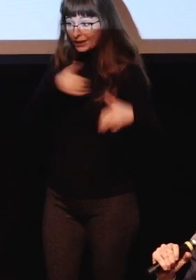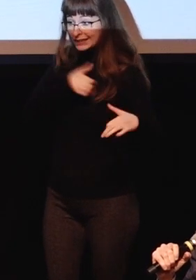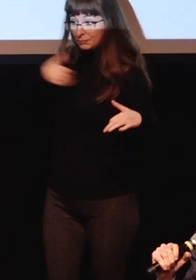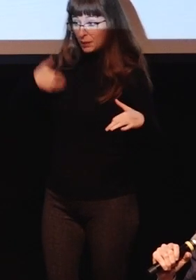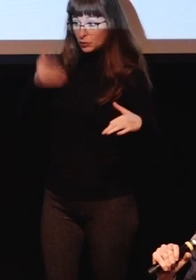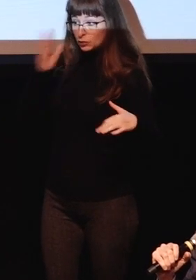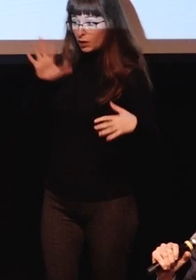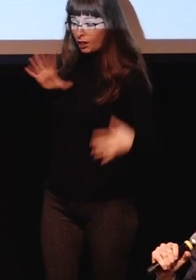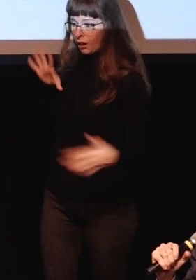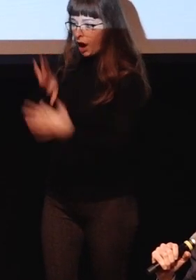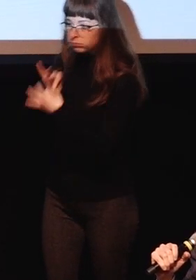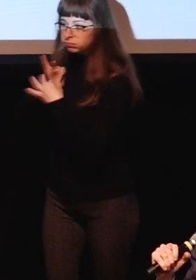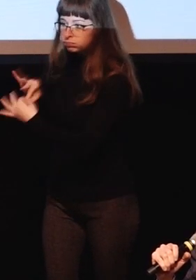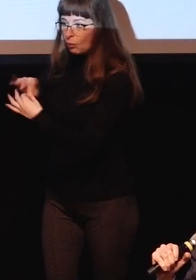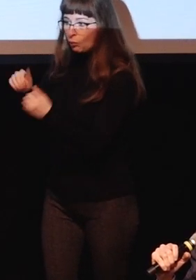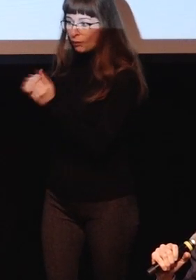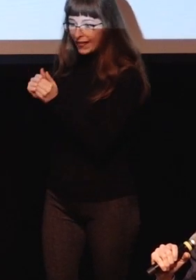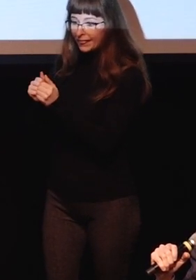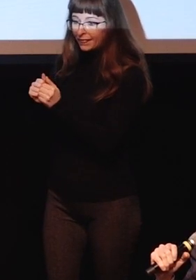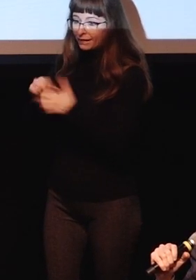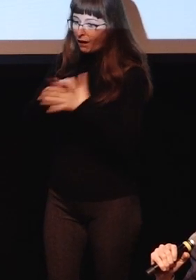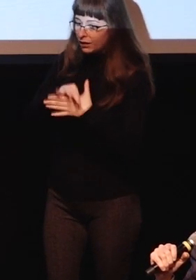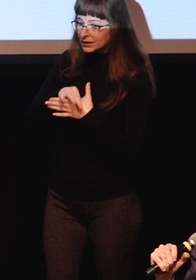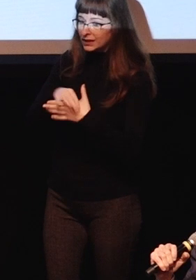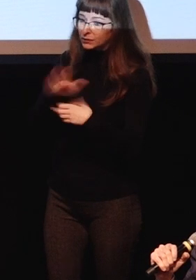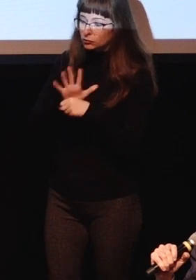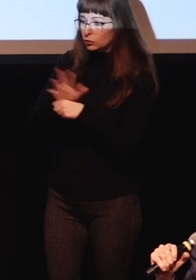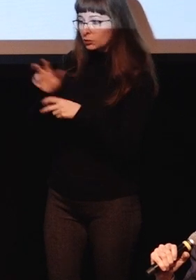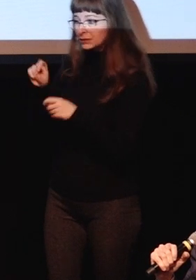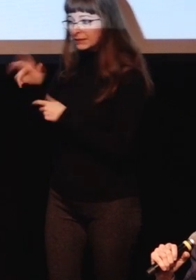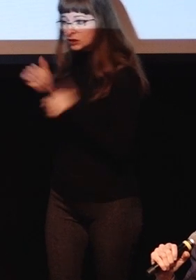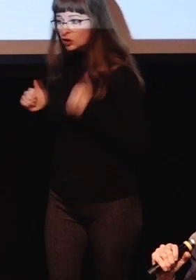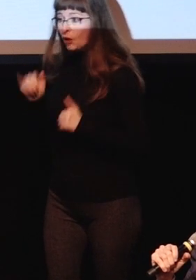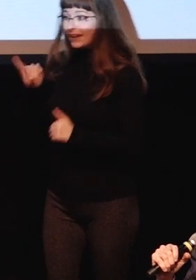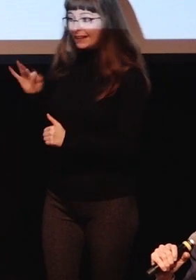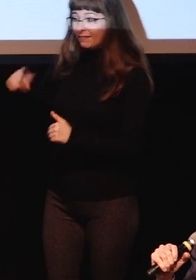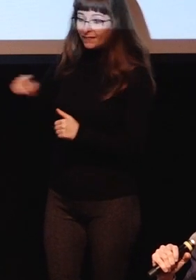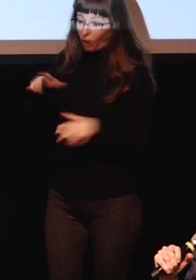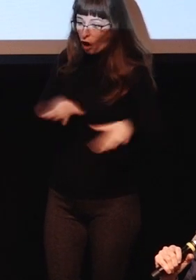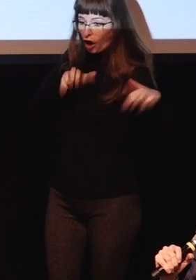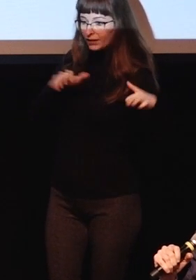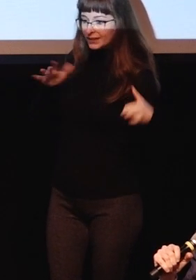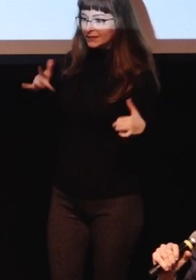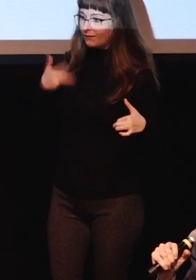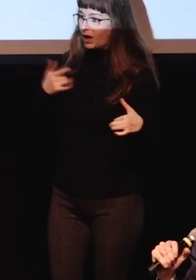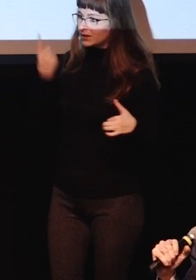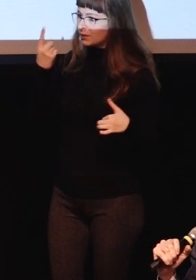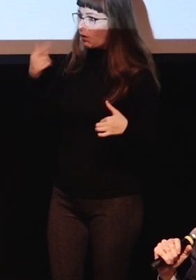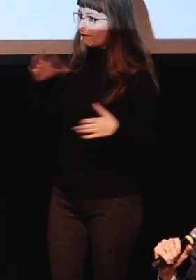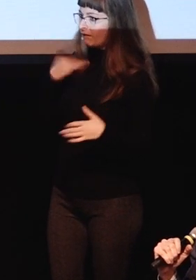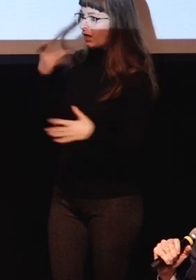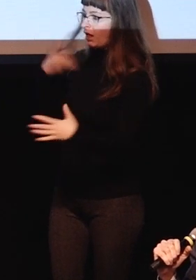to engage with a show for longer if they identify with someone that they see on screen. If they see a character on